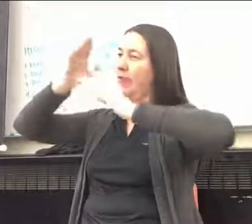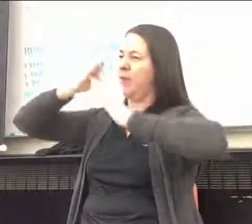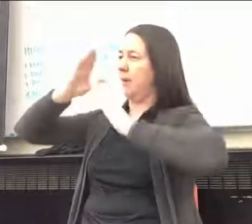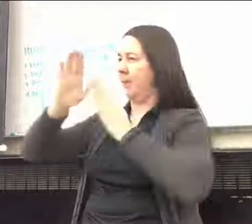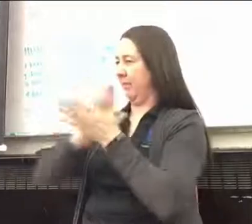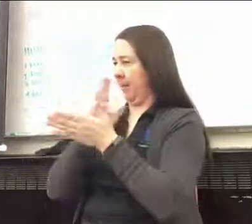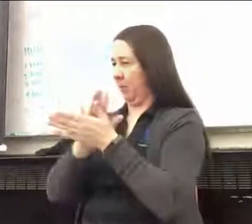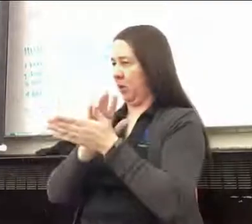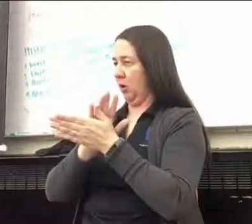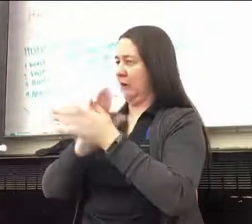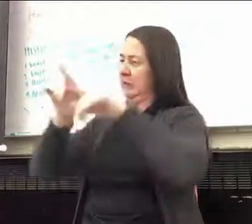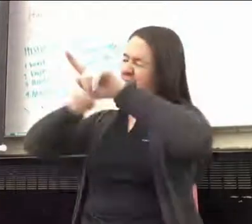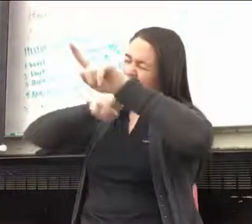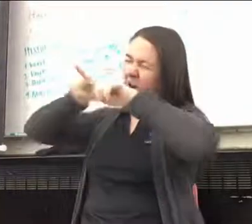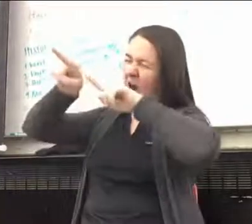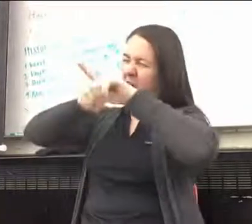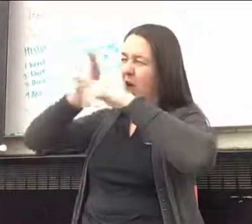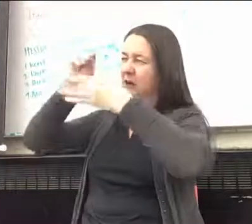paper.